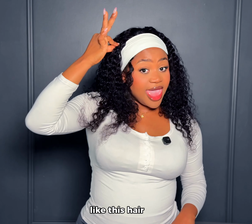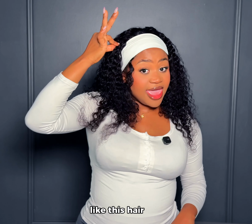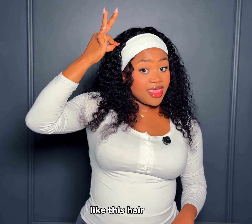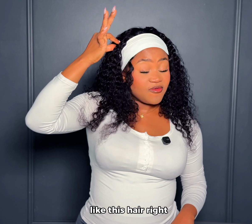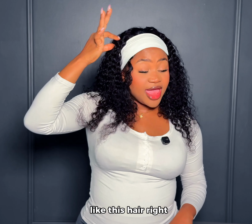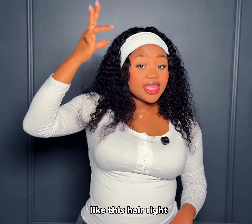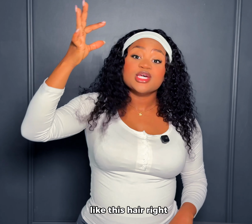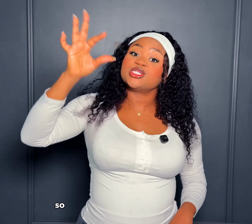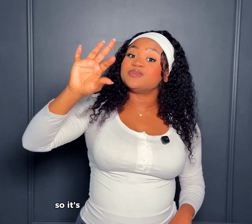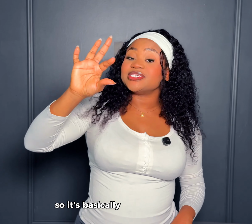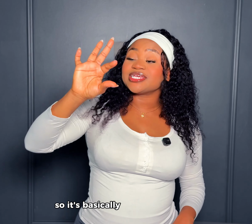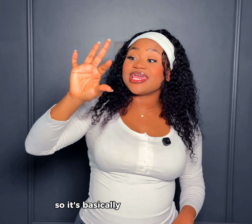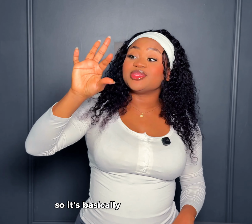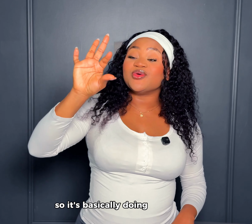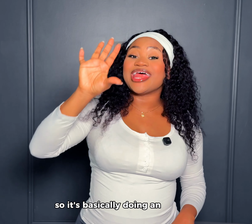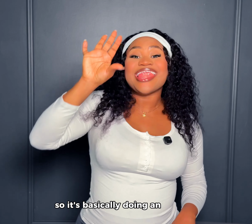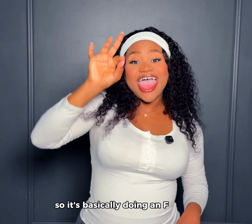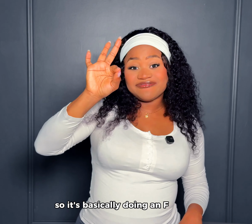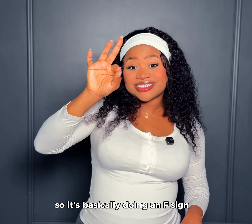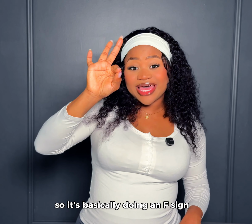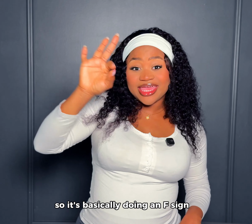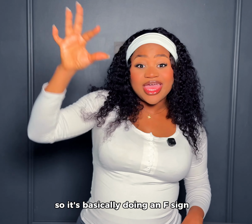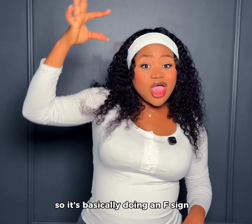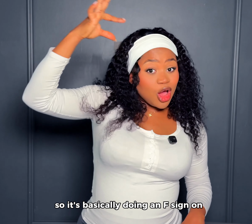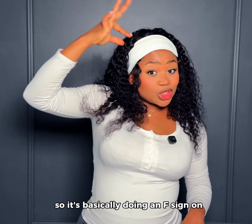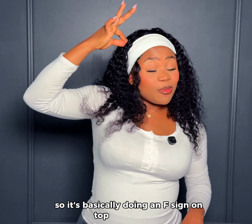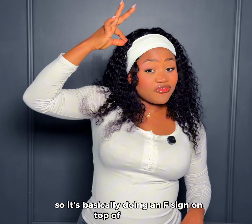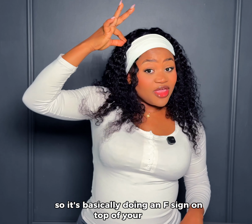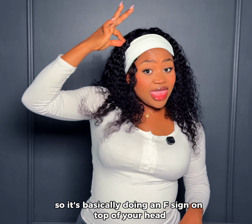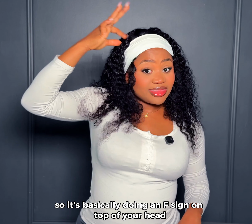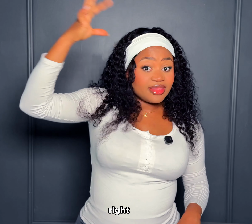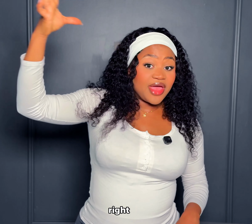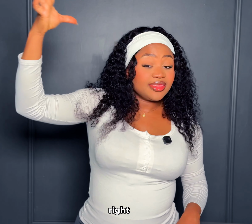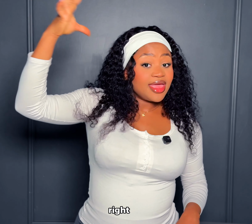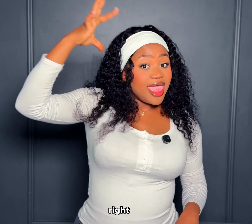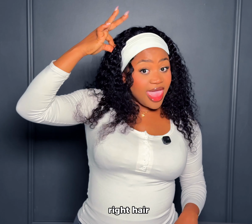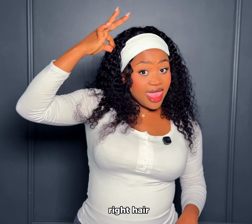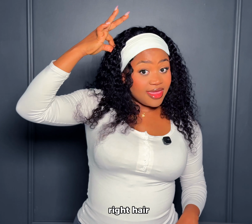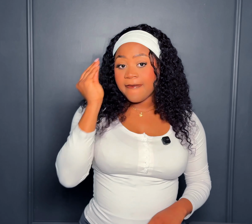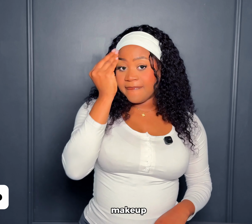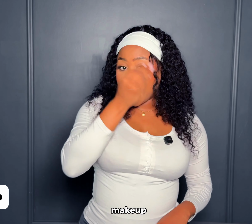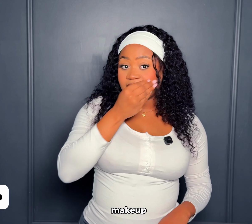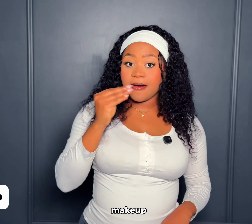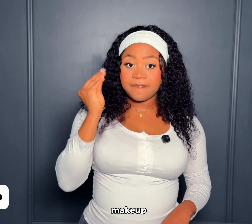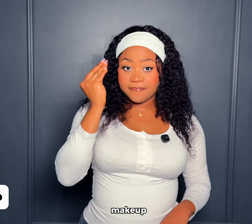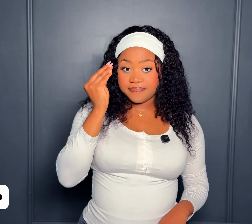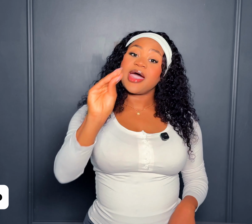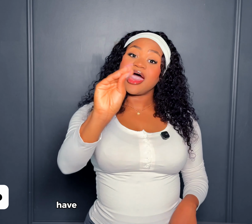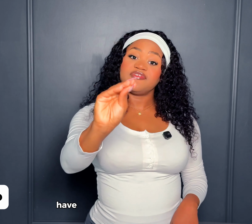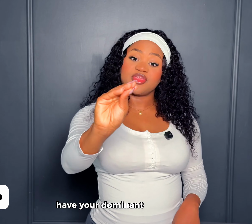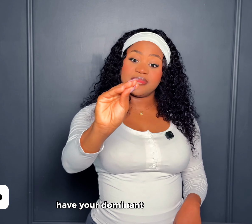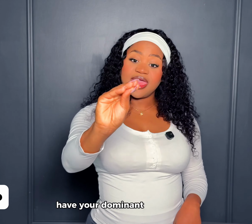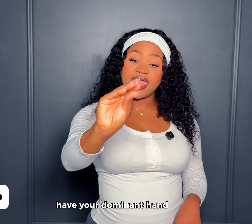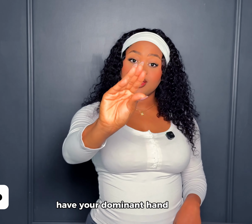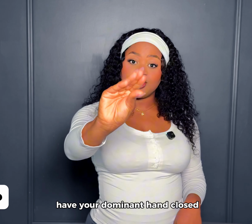Hair, right? So it's basically doing an F sign on top of your head, right? Hair. Makeup. Have your dominant hand closed